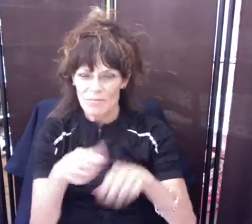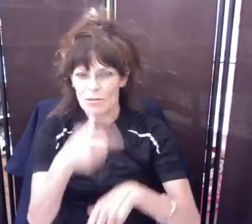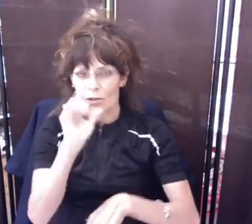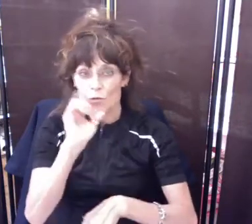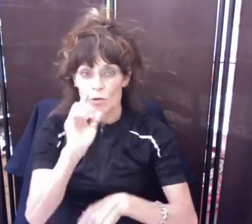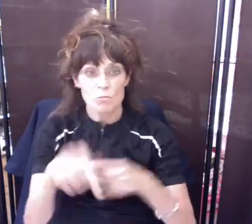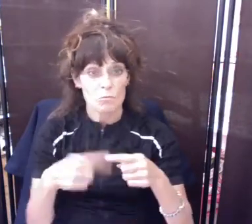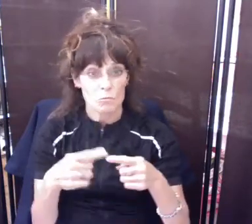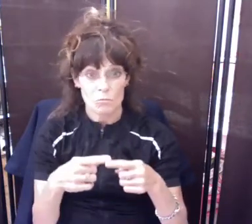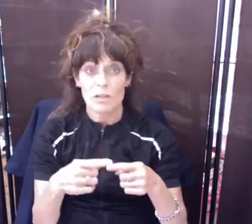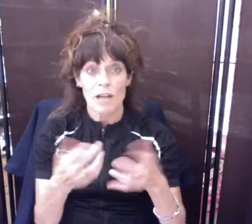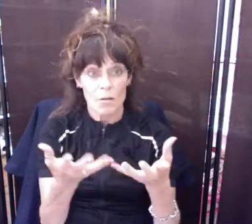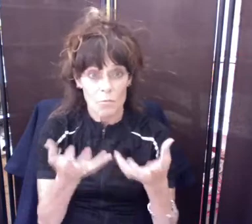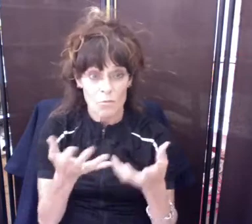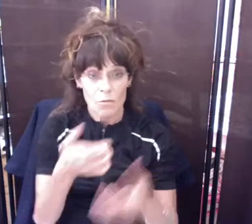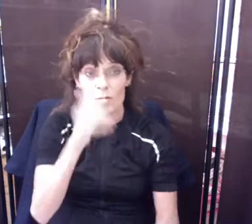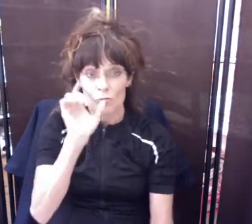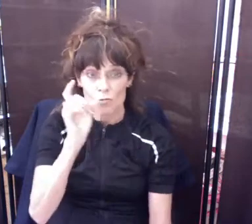drink. Now,